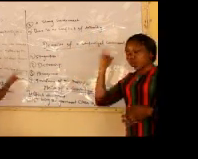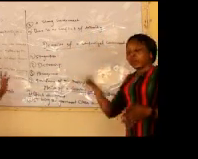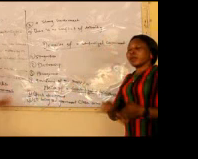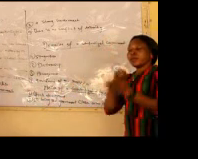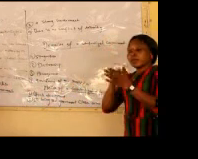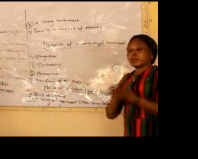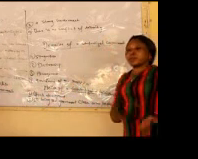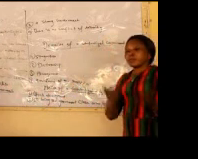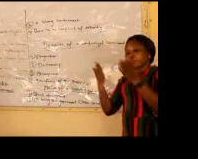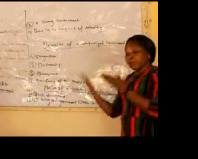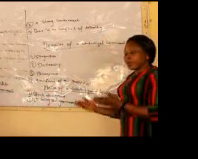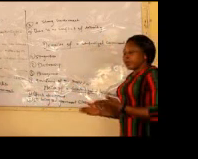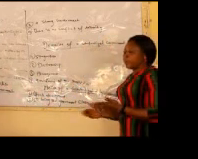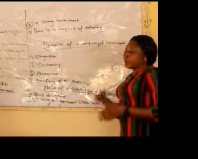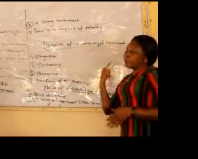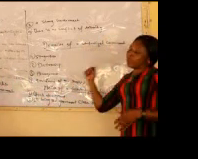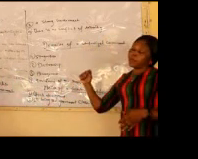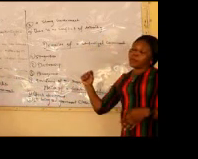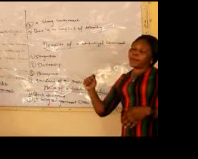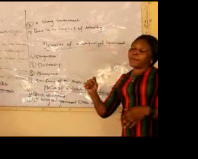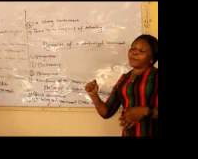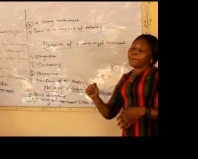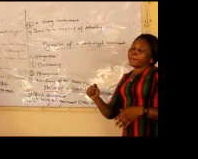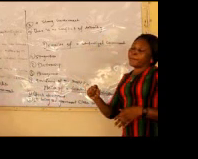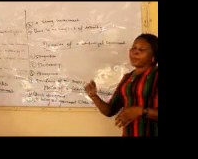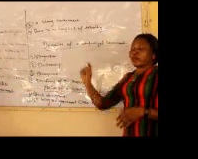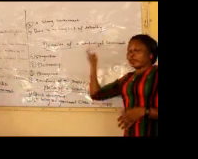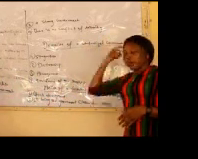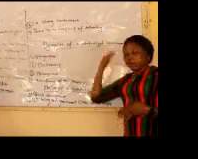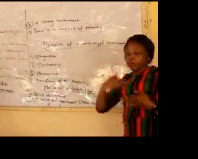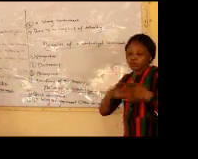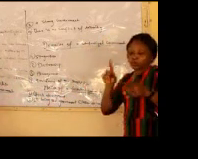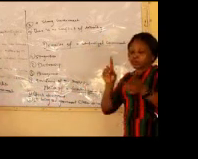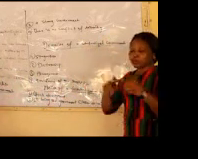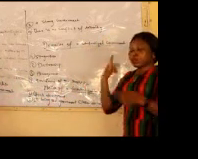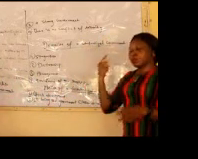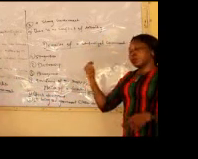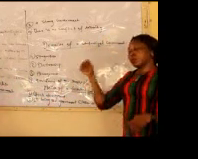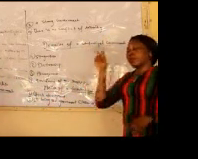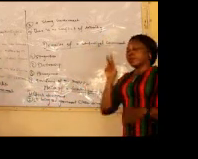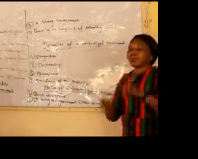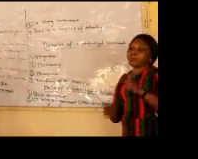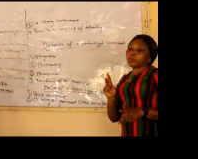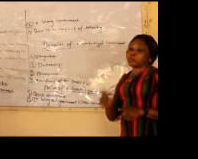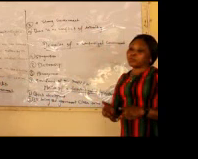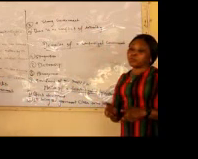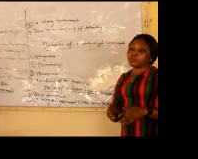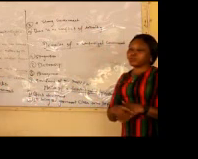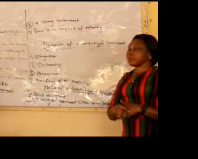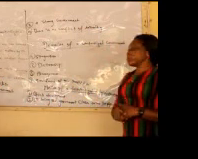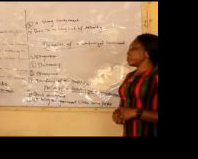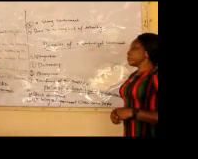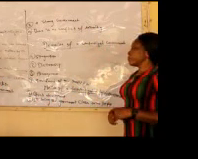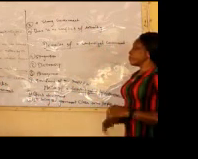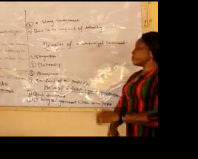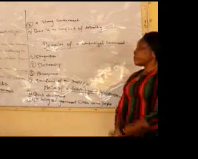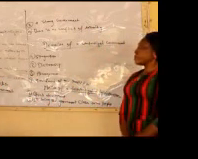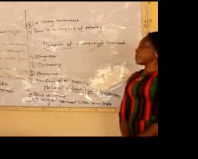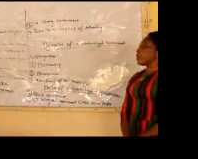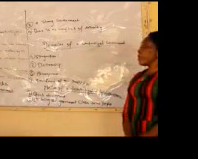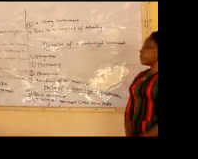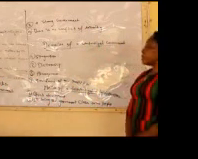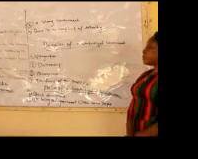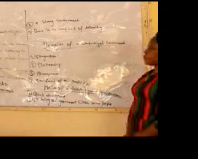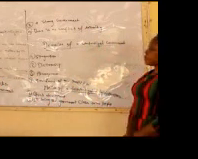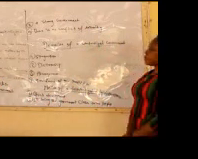what? The government closer to the people. Then we have wider consultation as one of the merits